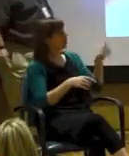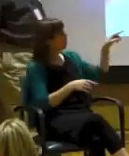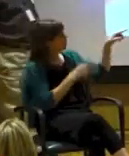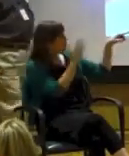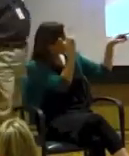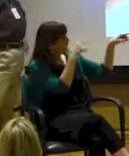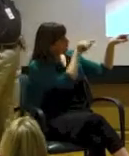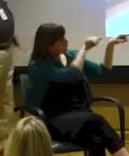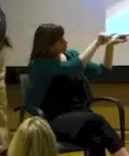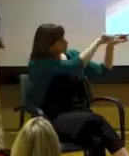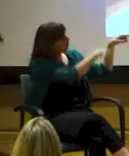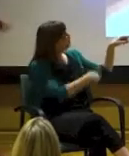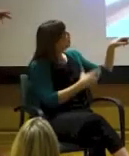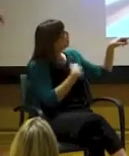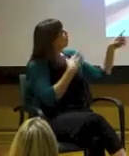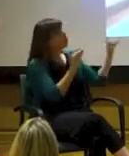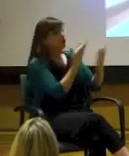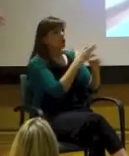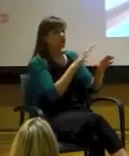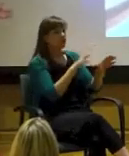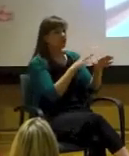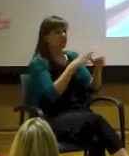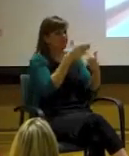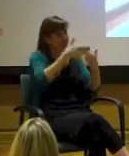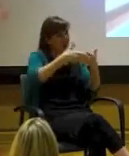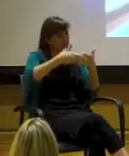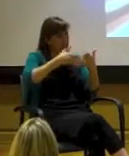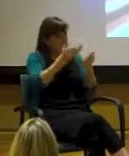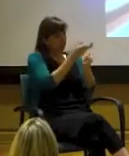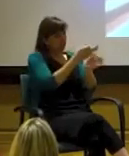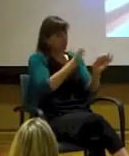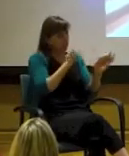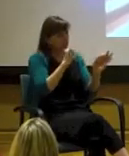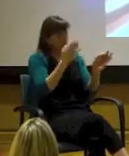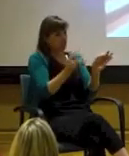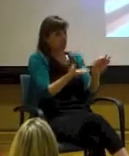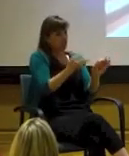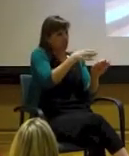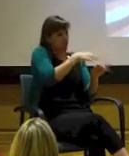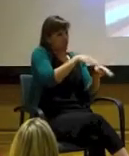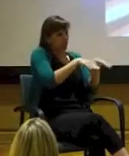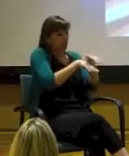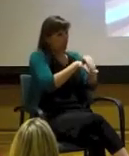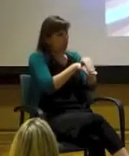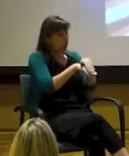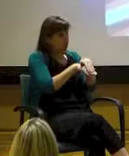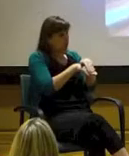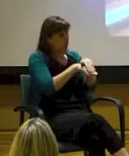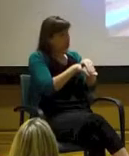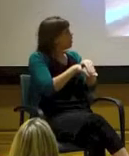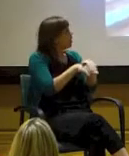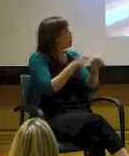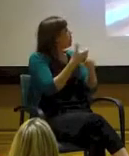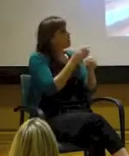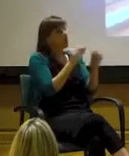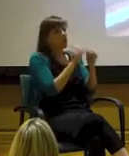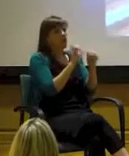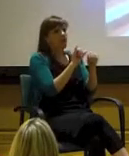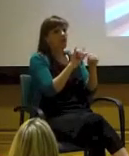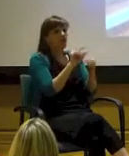what I want to do is free it up around the edges. So eventually I want to fold it up and make it more like a neural